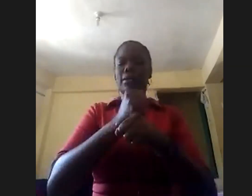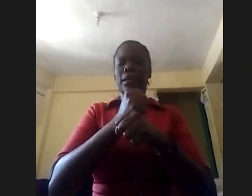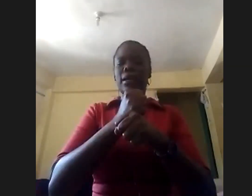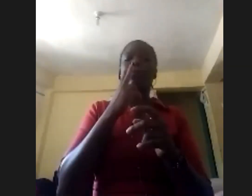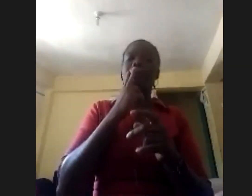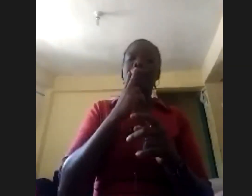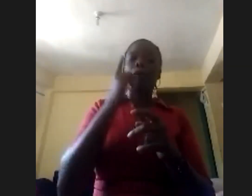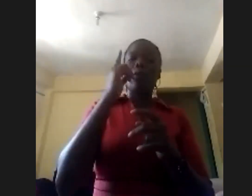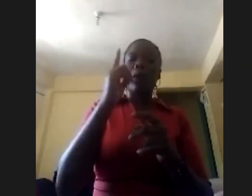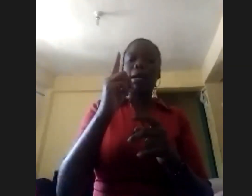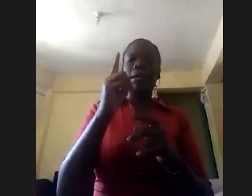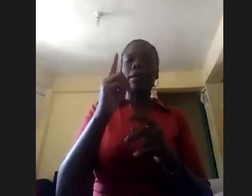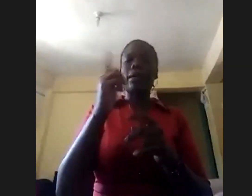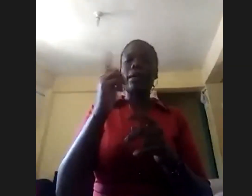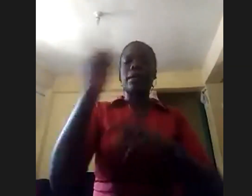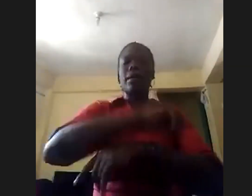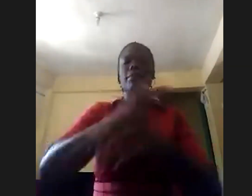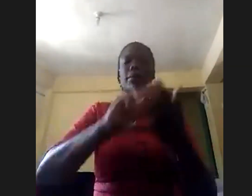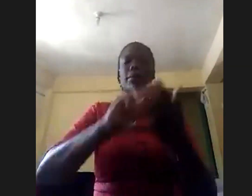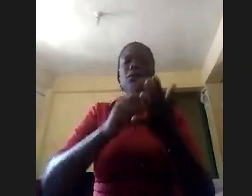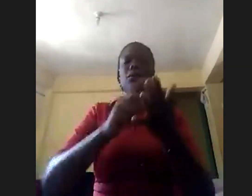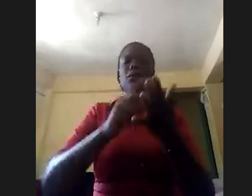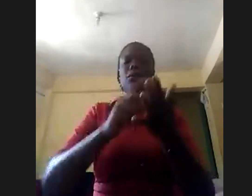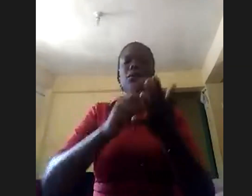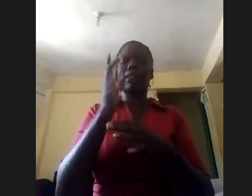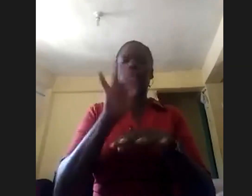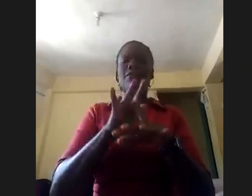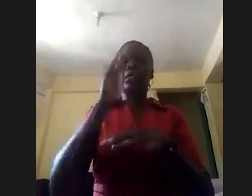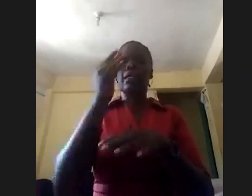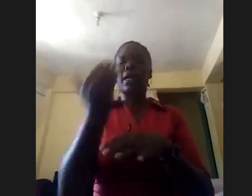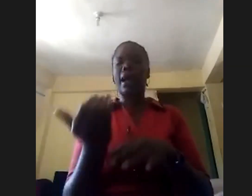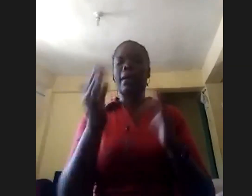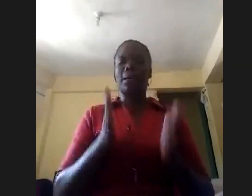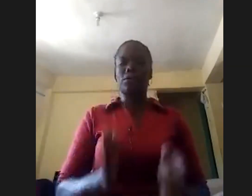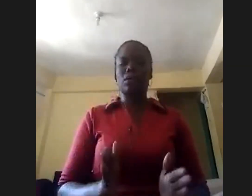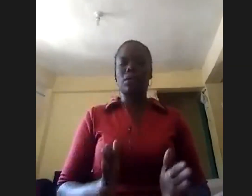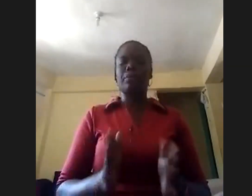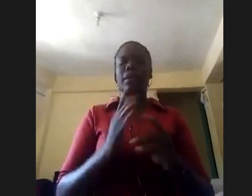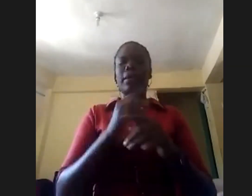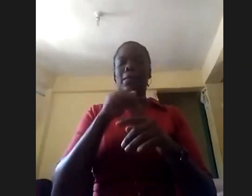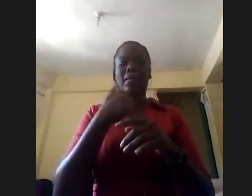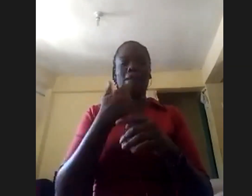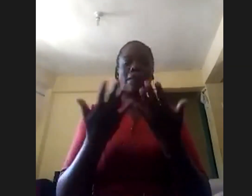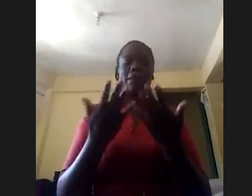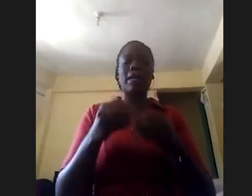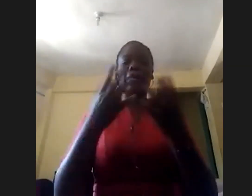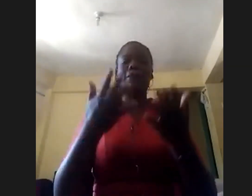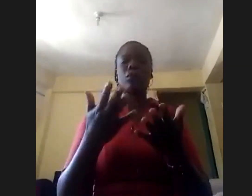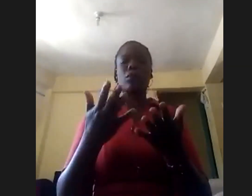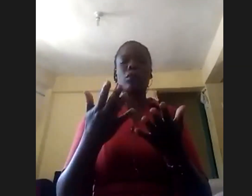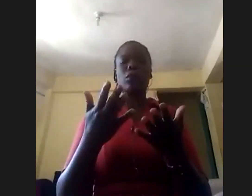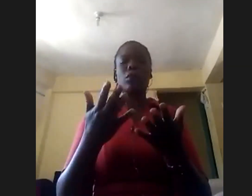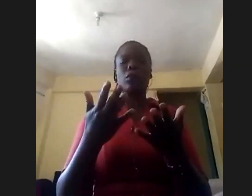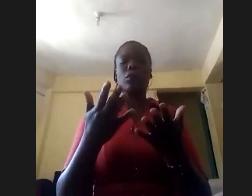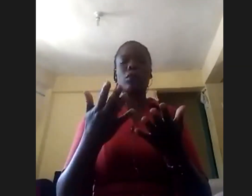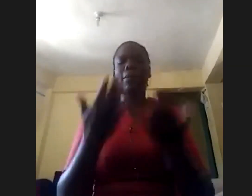to see the effects in a young person. And I don't want to sound, I'll just give you about let me just say